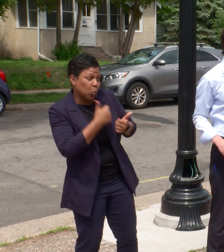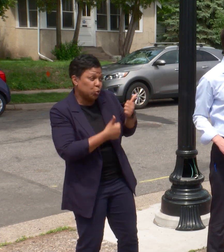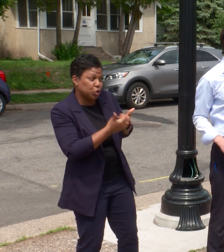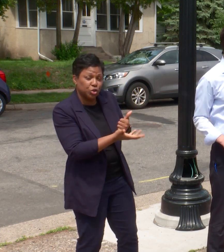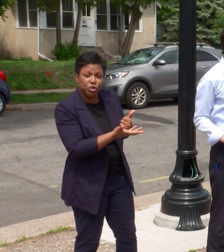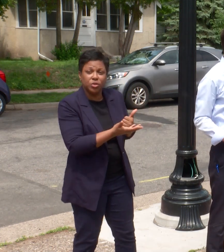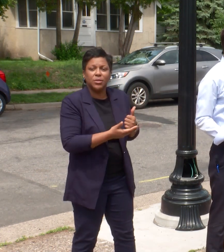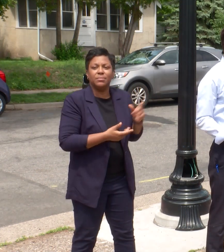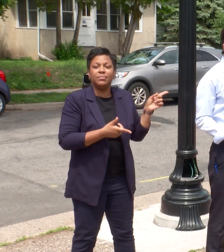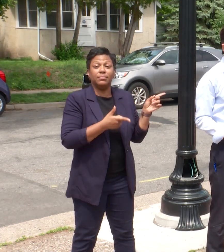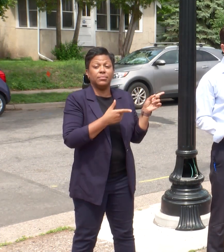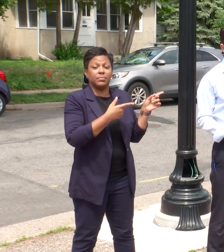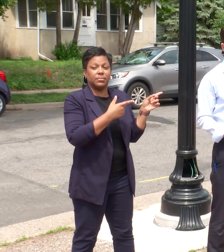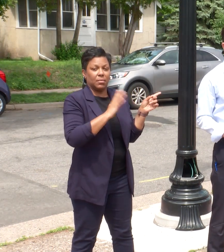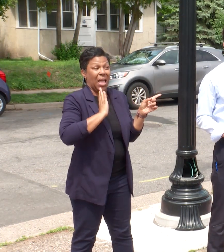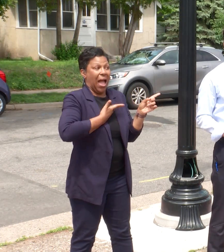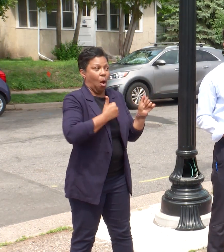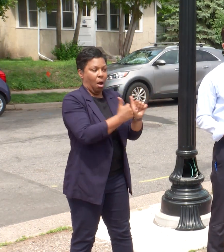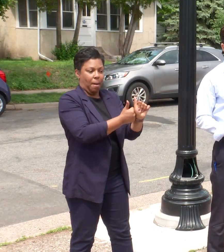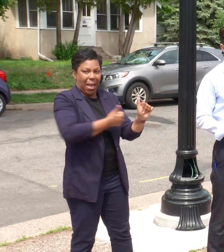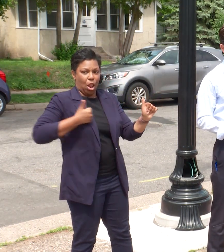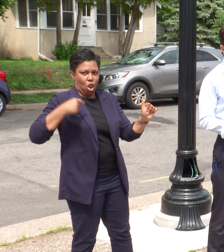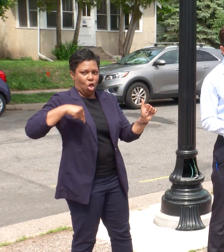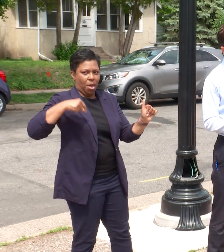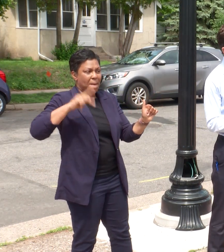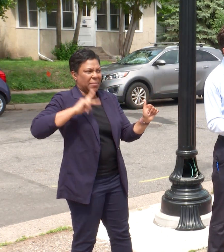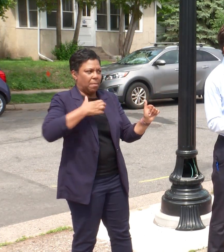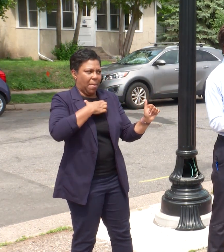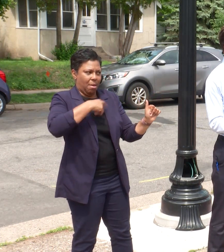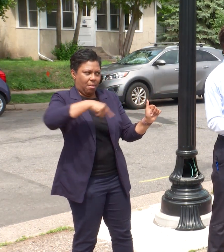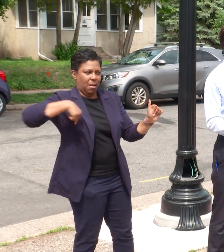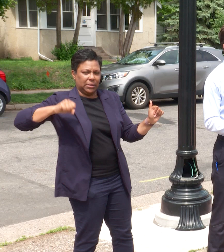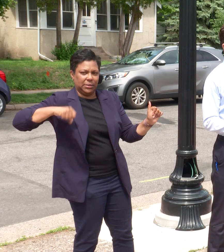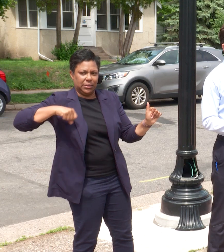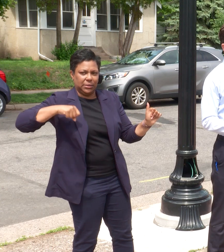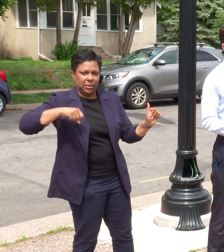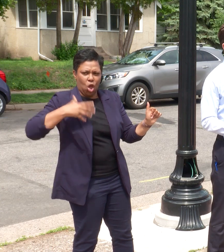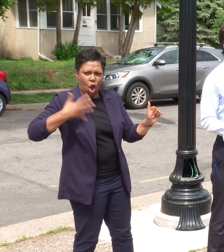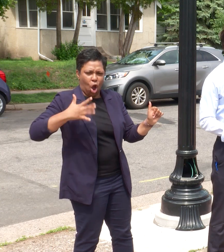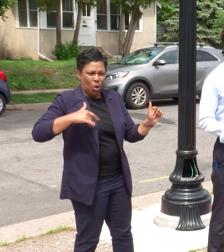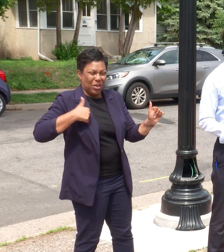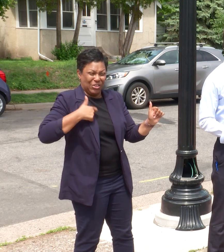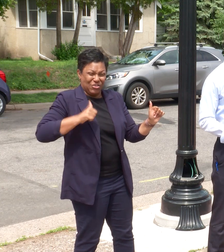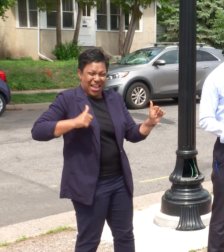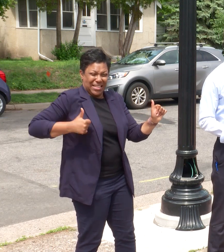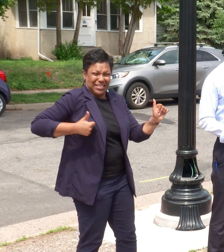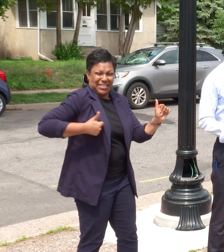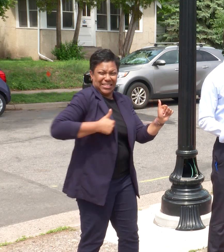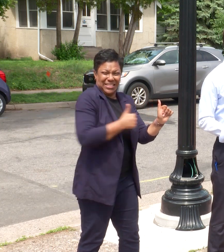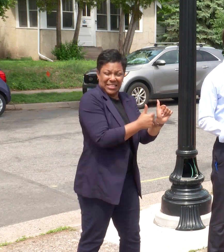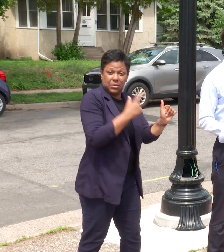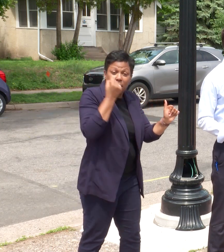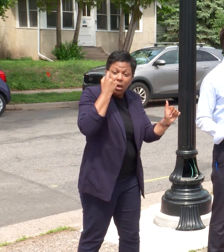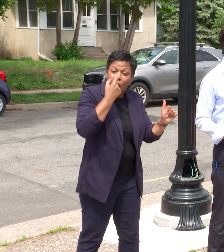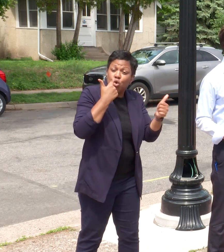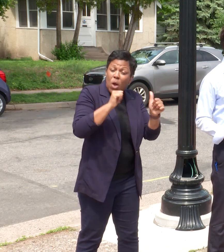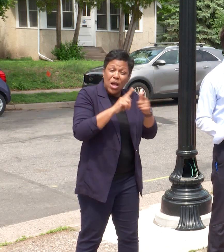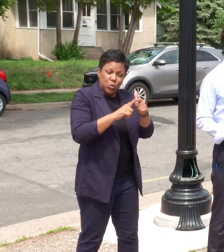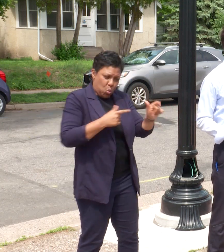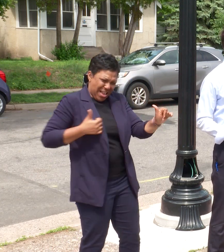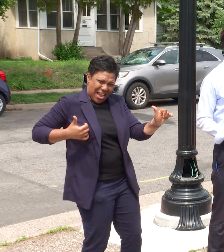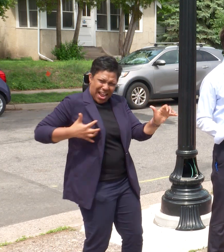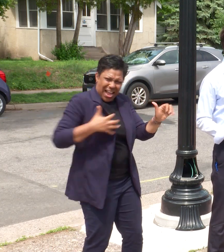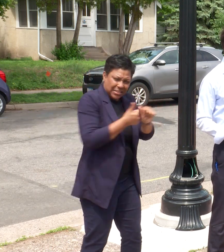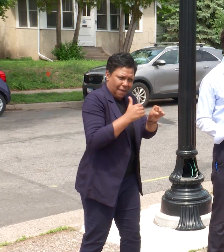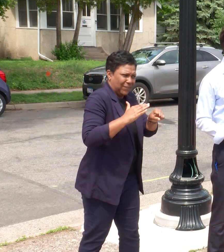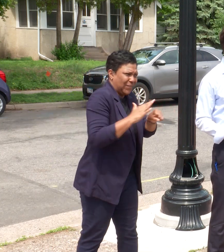already, and Margaret can talk to this in a second. We have reduced the backlog. We want to eliminate it. Now, of course, we're never